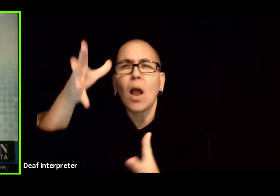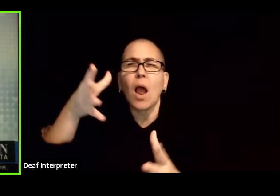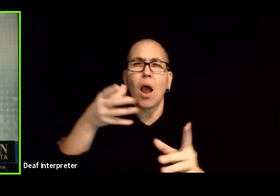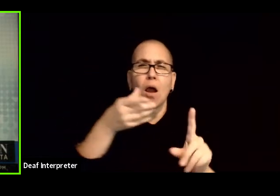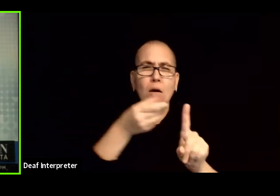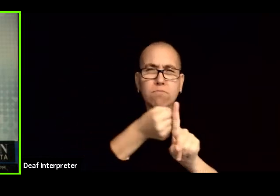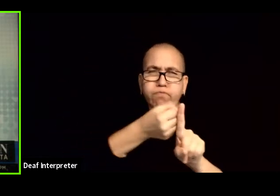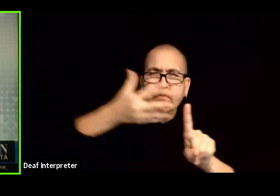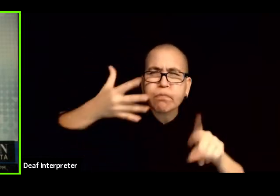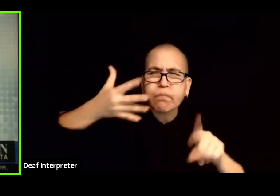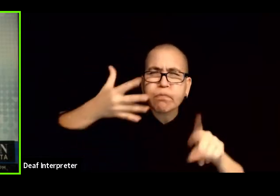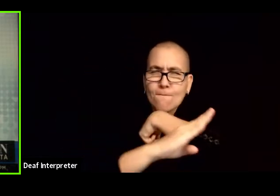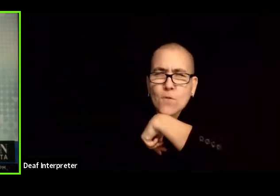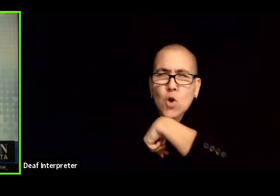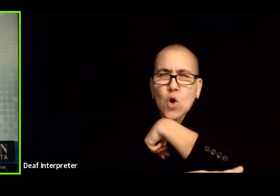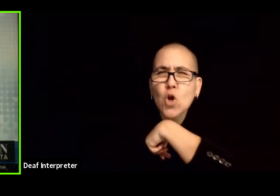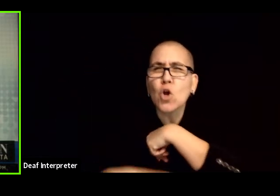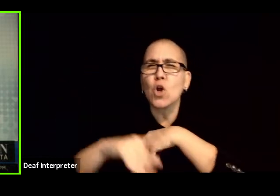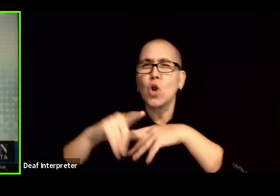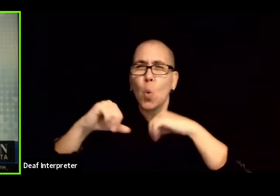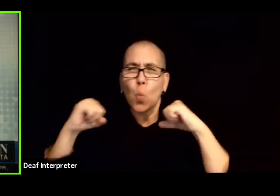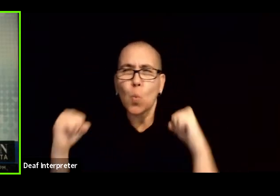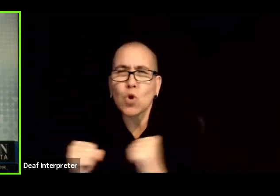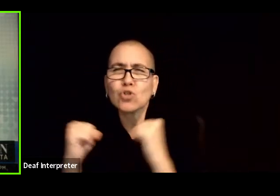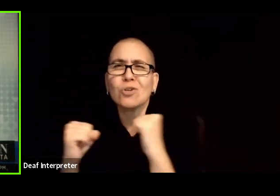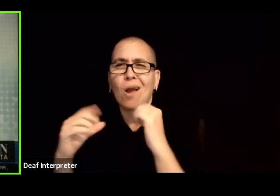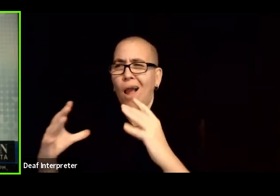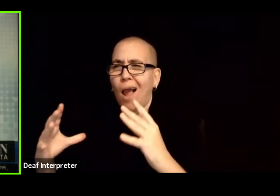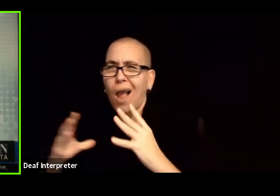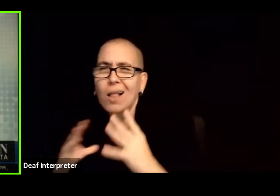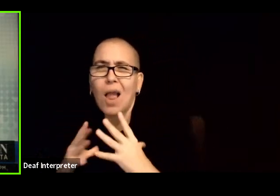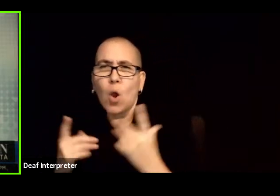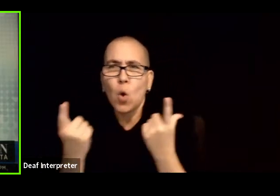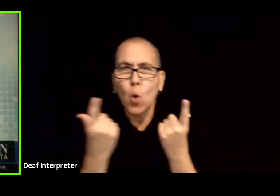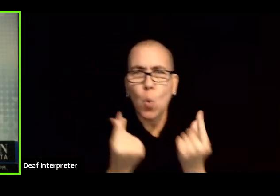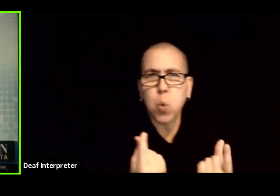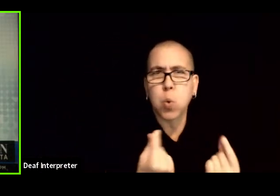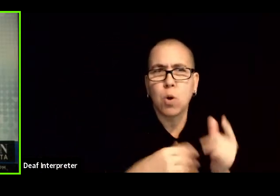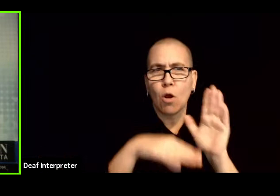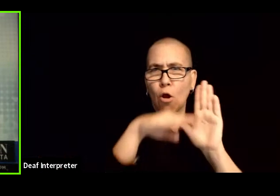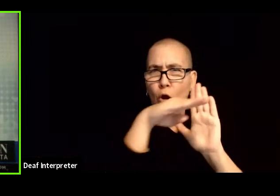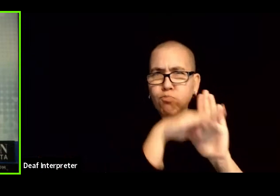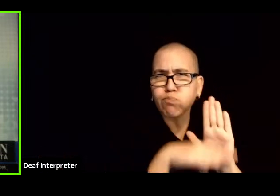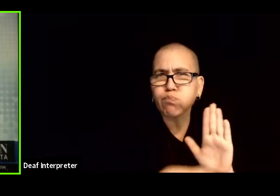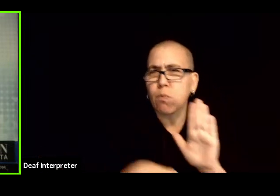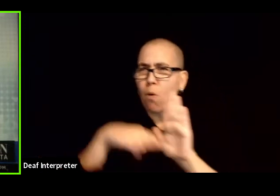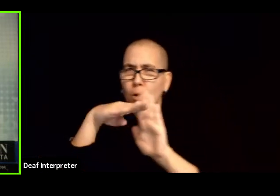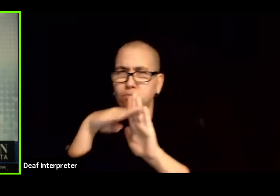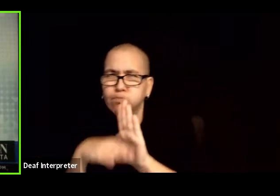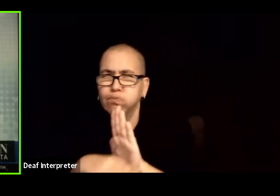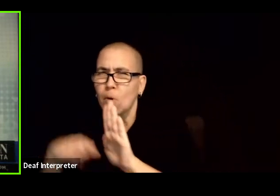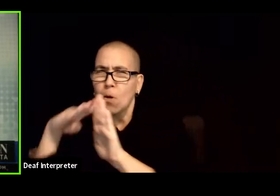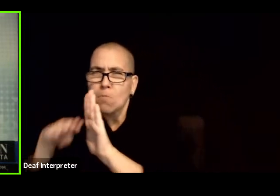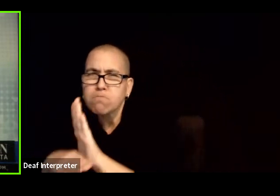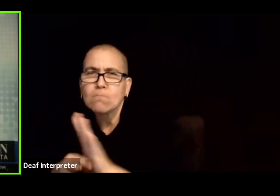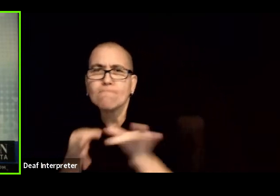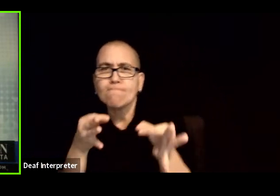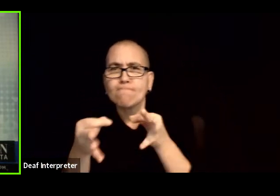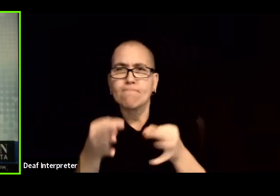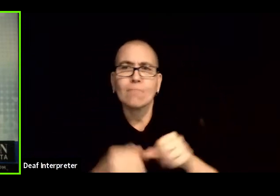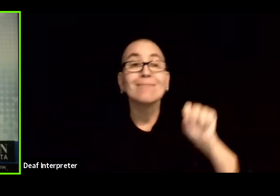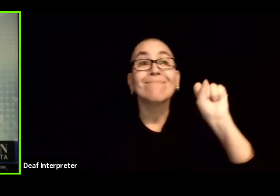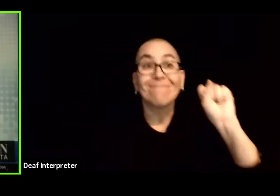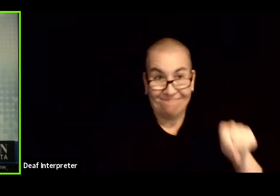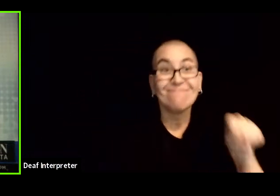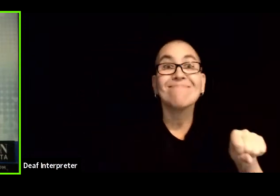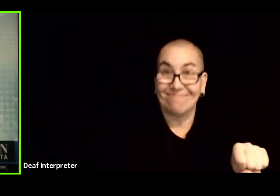have kind of stratified that is it's not a yes or no, do or do not. It really